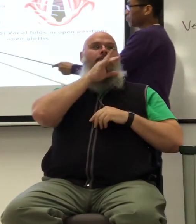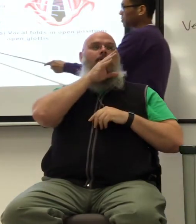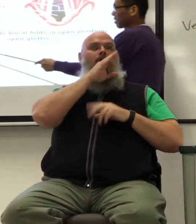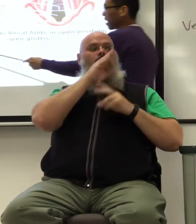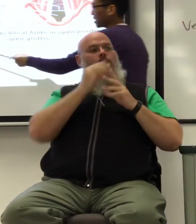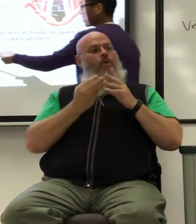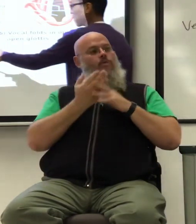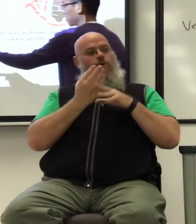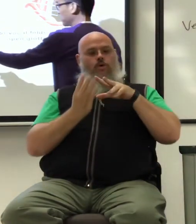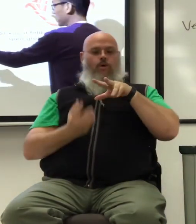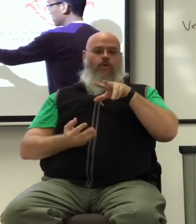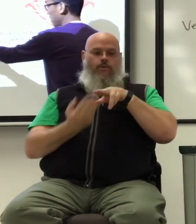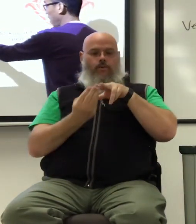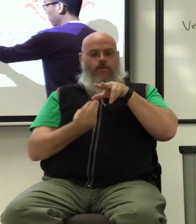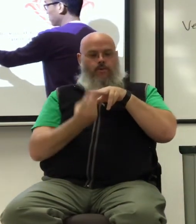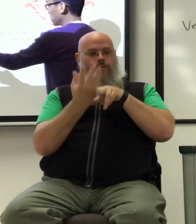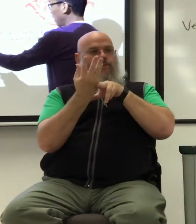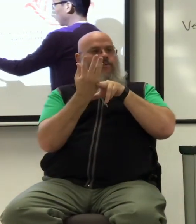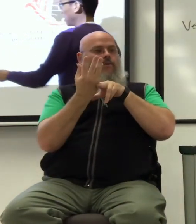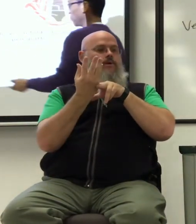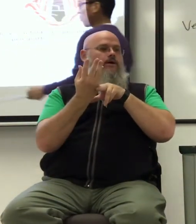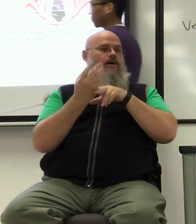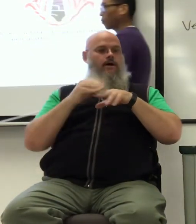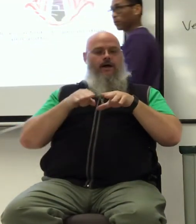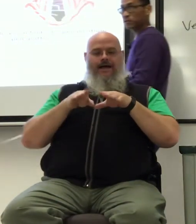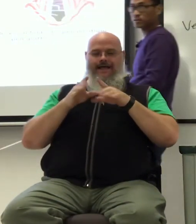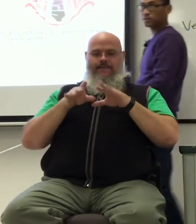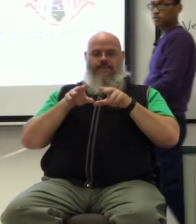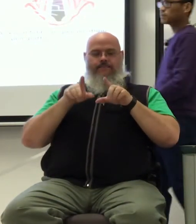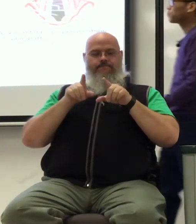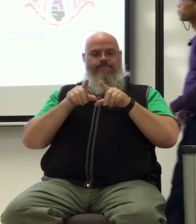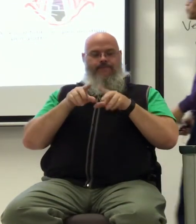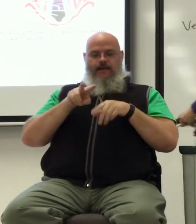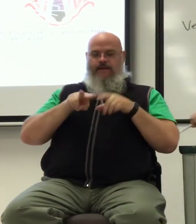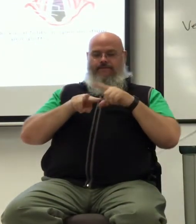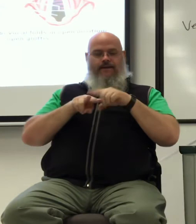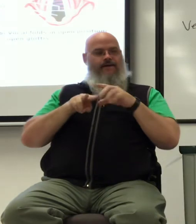a closed glottis, and that produces the sound. You just vibrate your vocal cords.